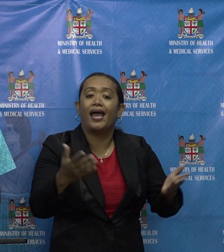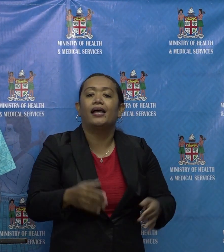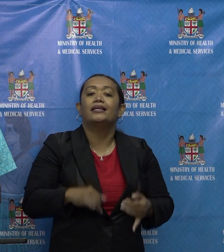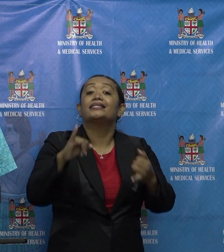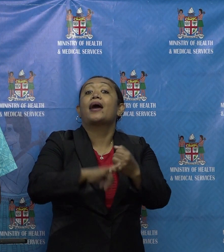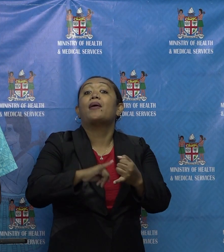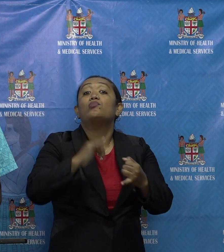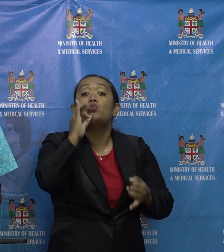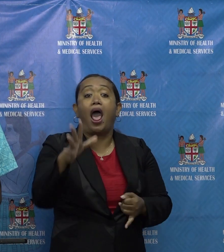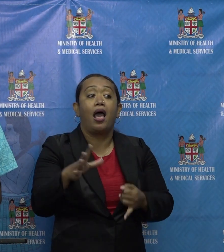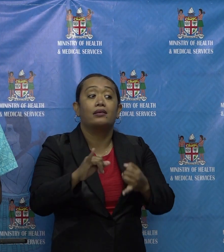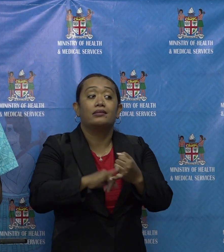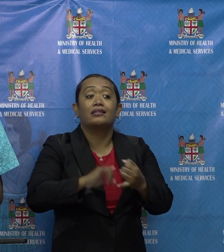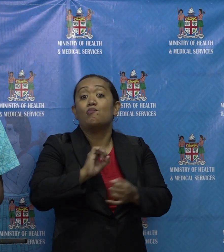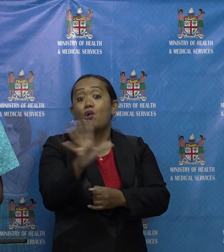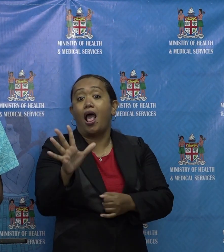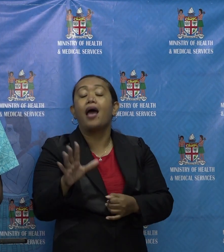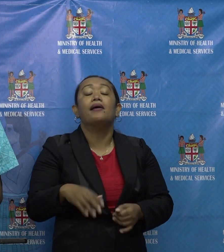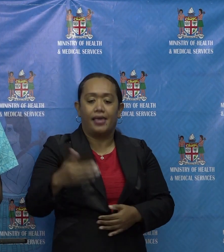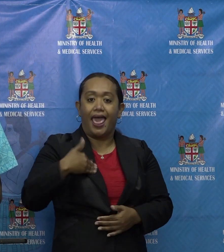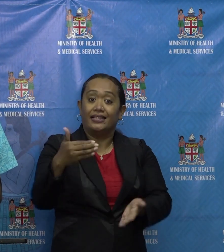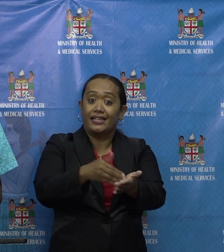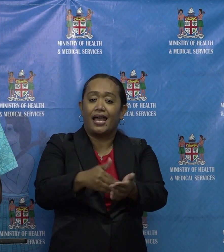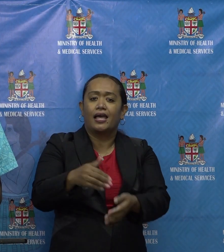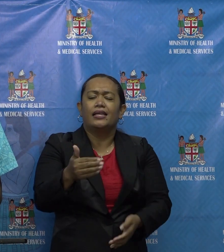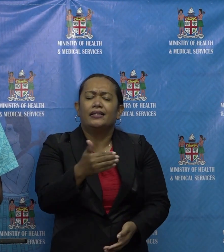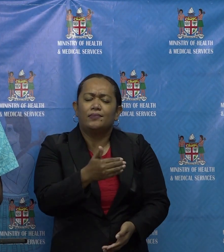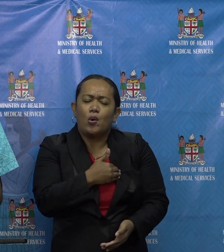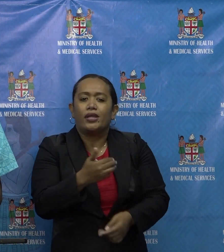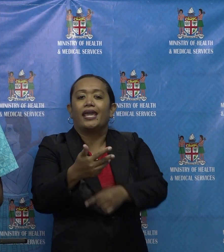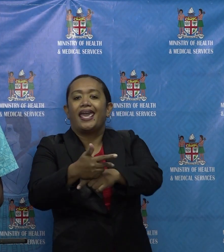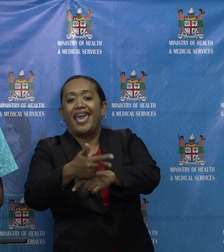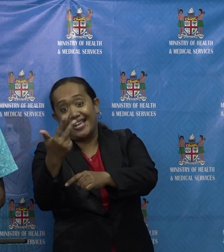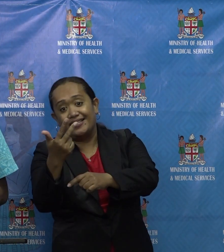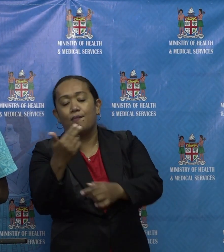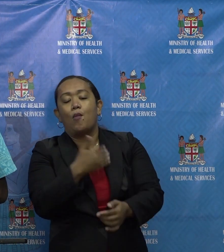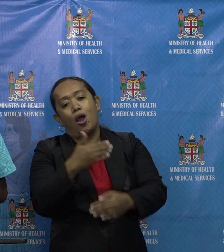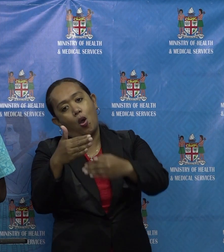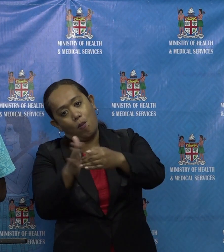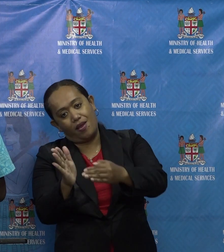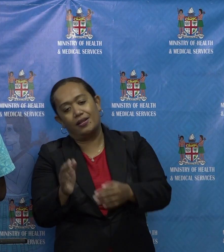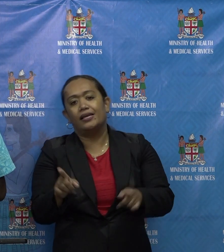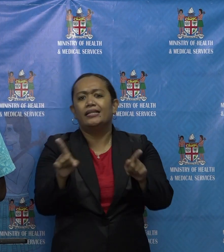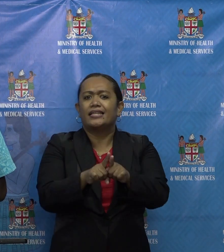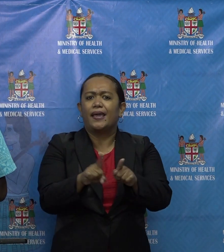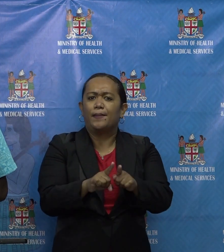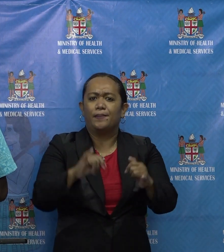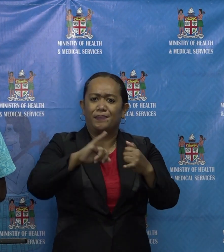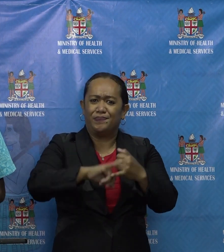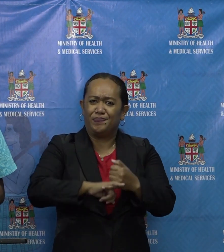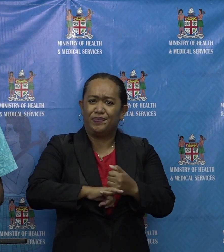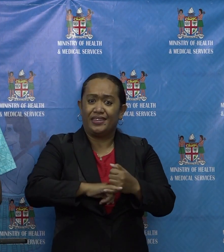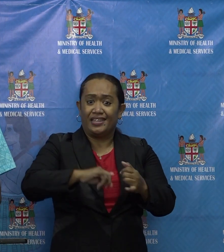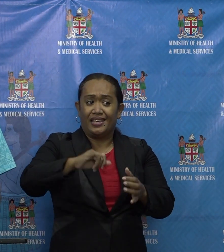at 8 a.m. to 8 p.m. every day. The Sai Sanjivan Health Centre, which opens at 8 a.m. to 4 p.m.